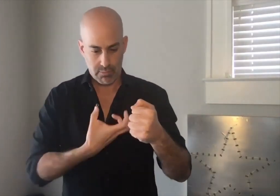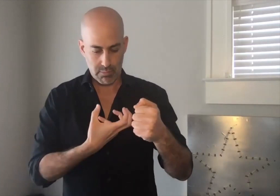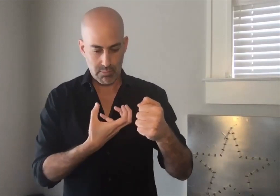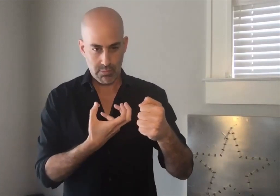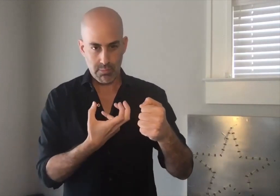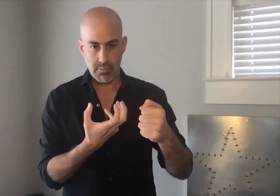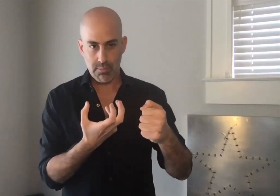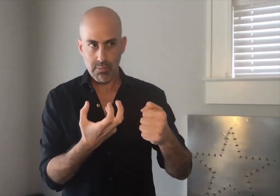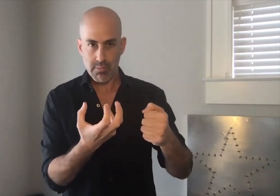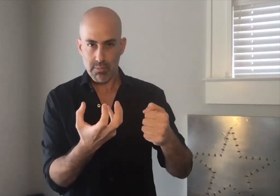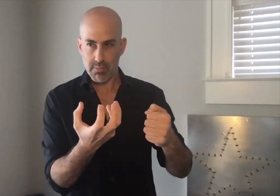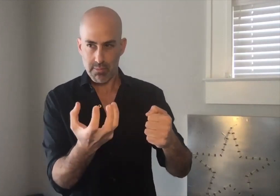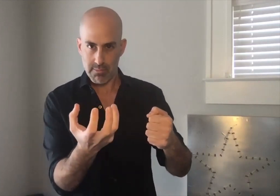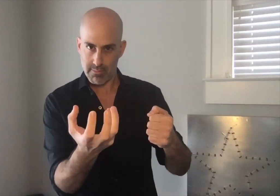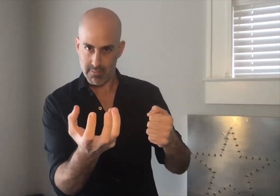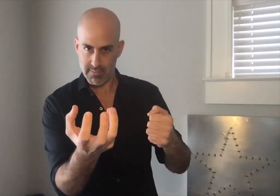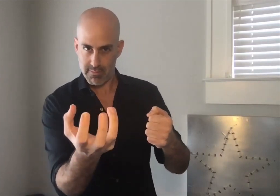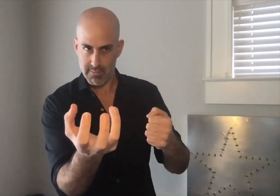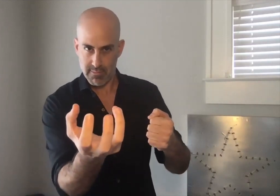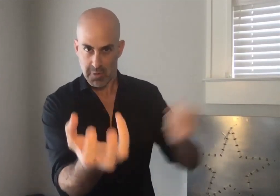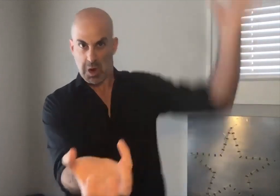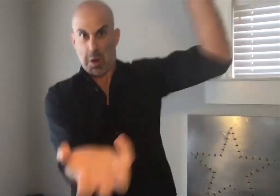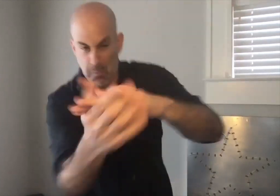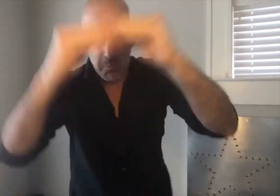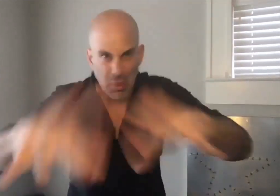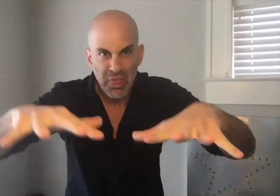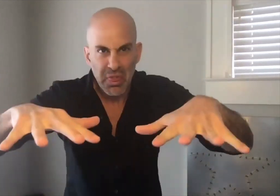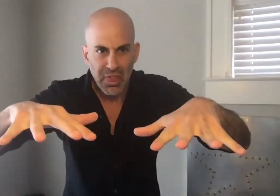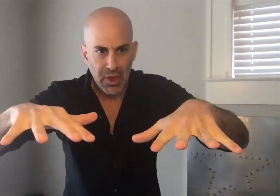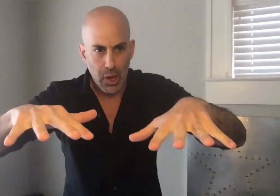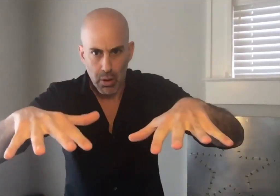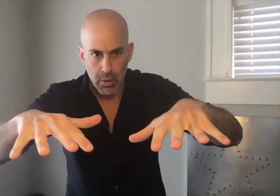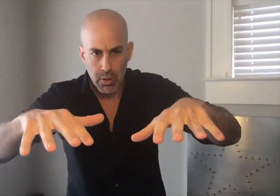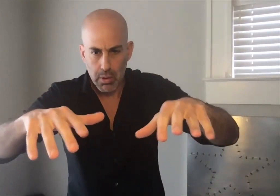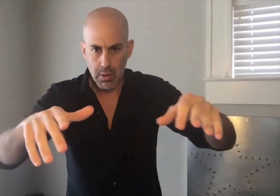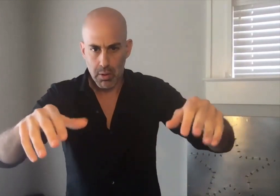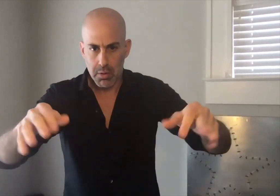Ah, at last, I may open up to share this heart with you. Slam!